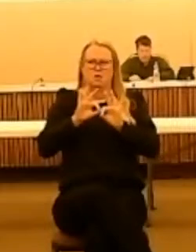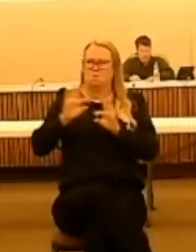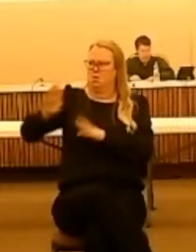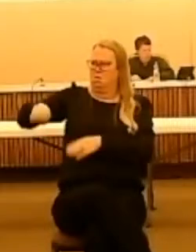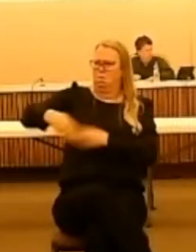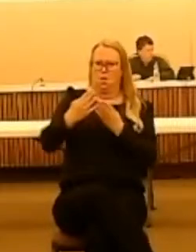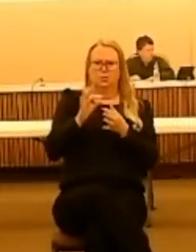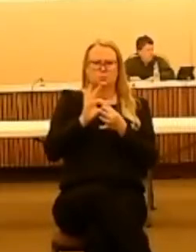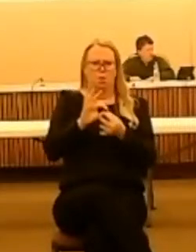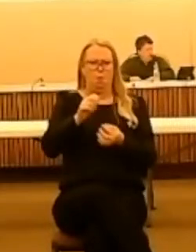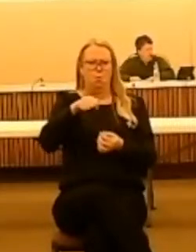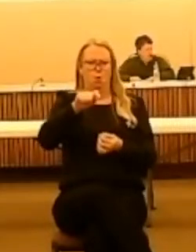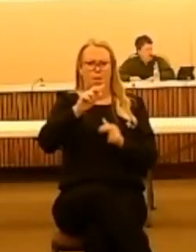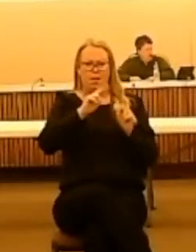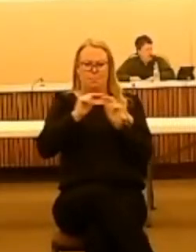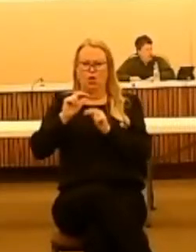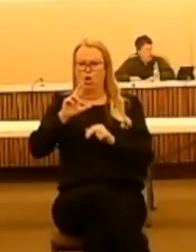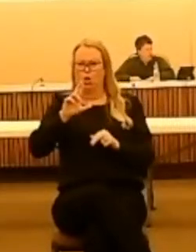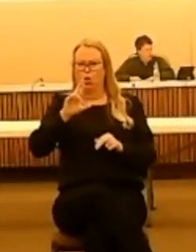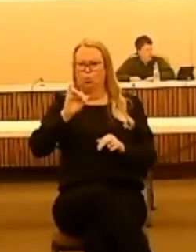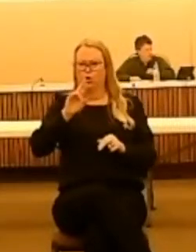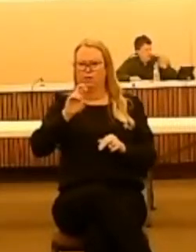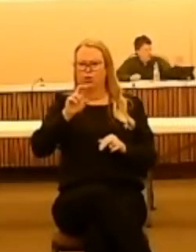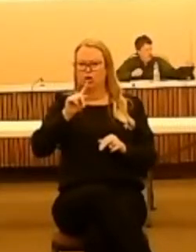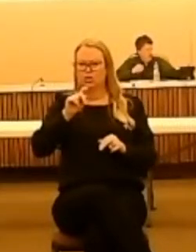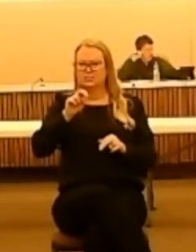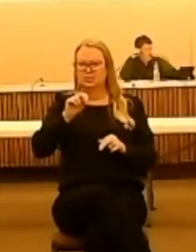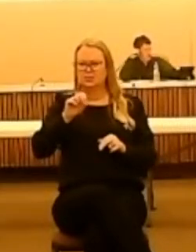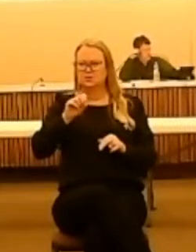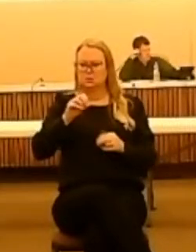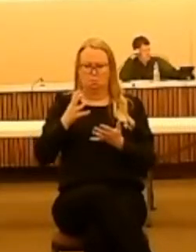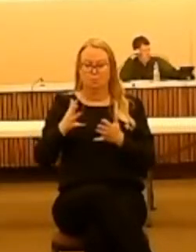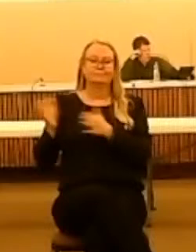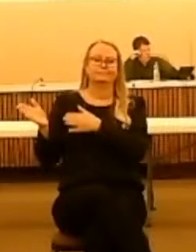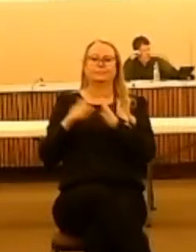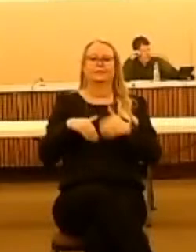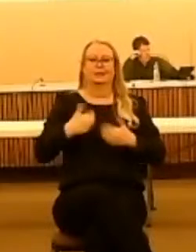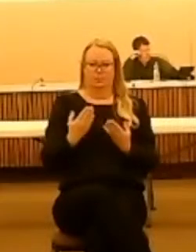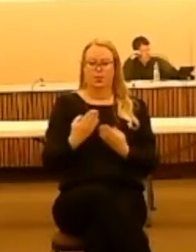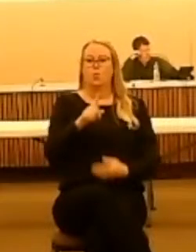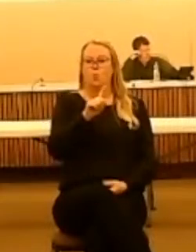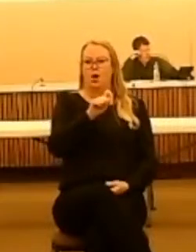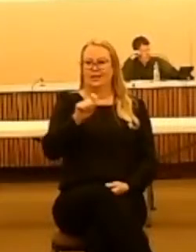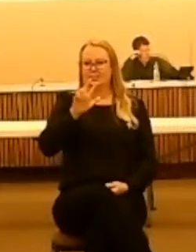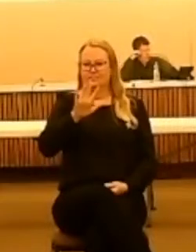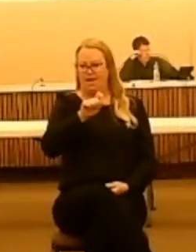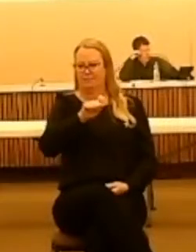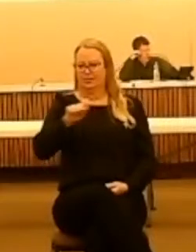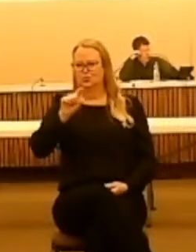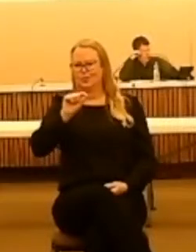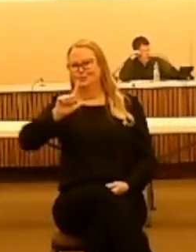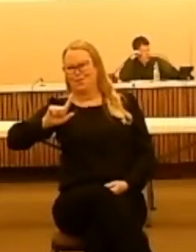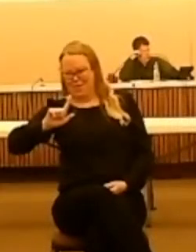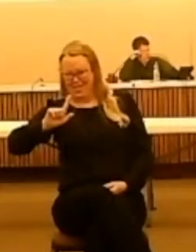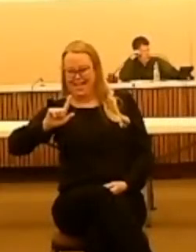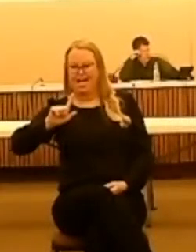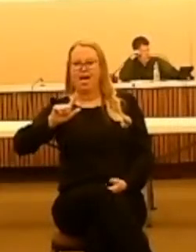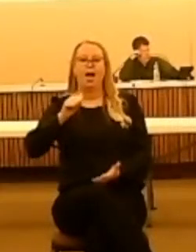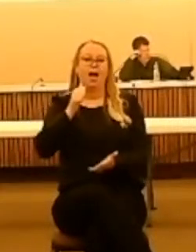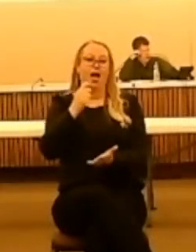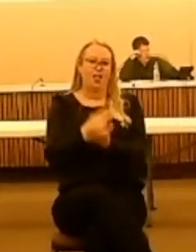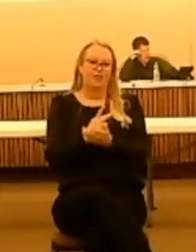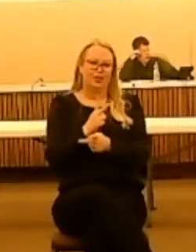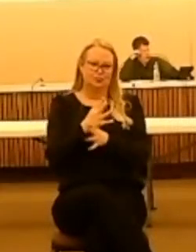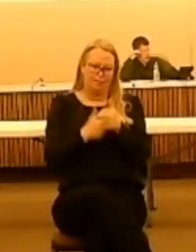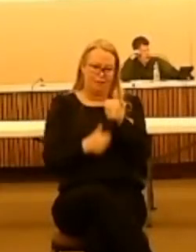happened. Okay, fellow board members, I have resolution 1-5, 2021 to authorize the